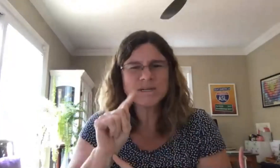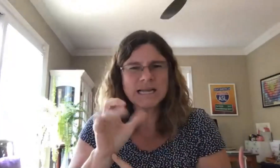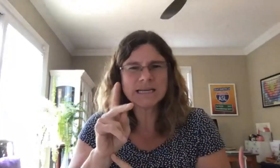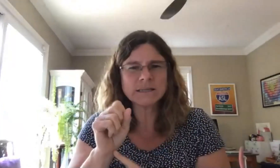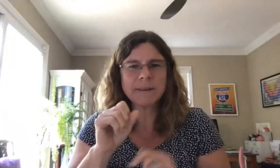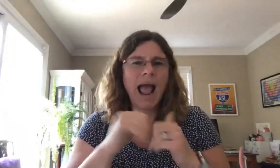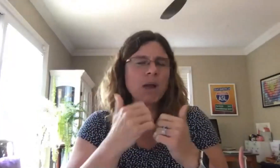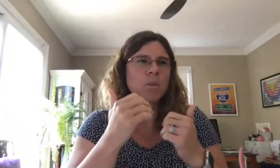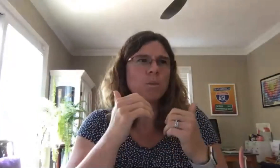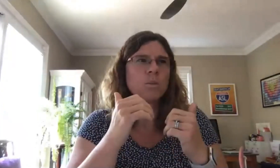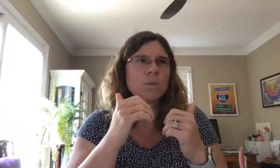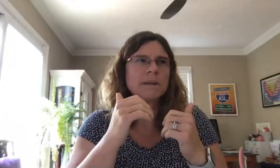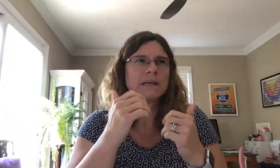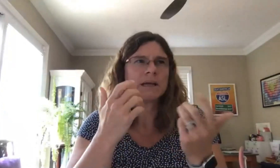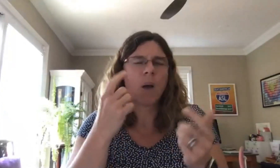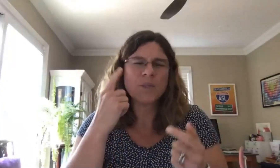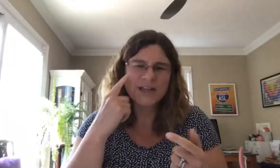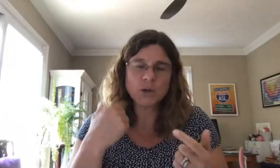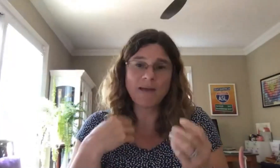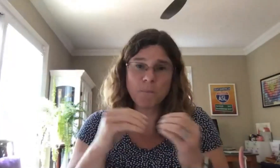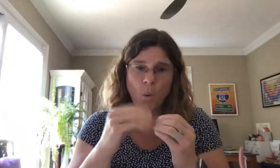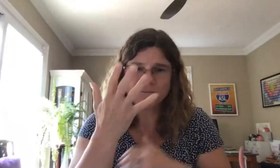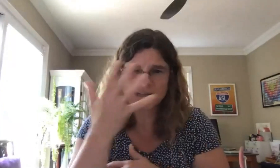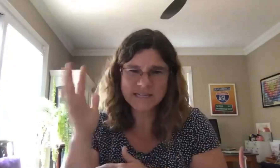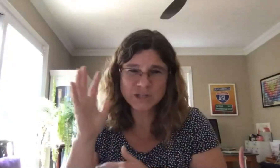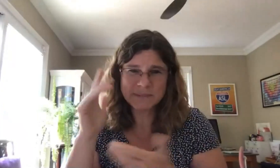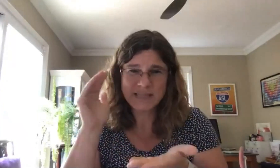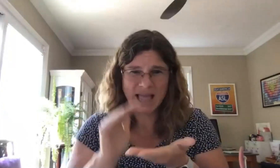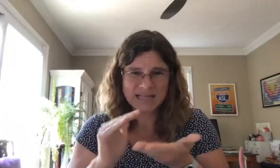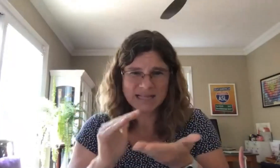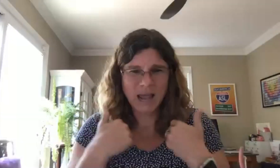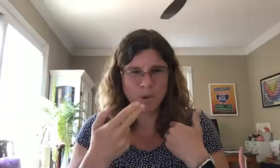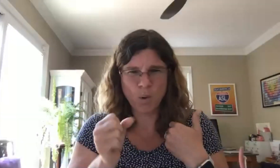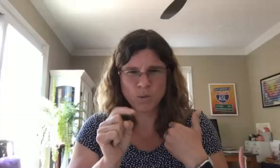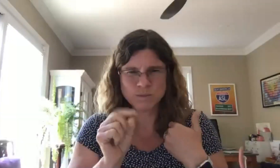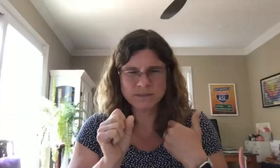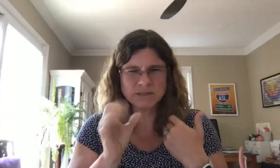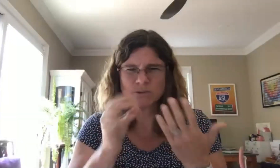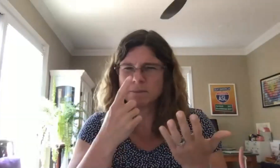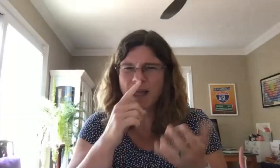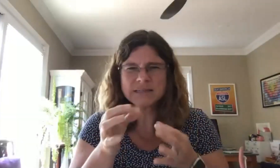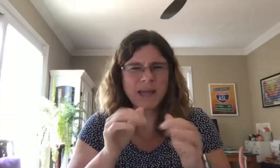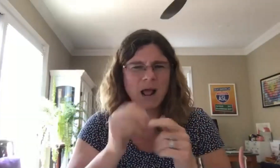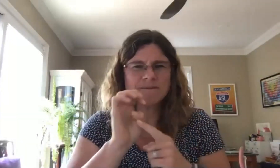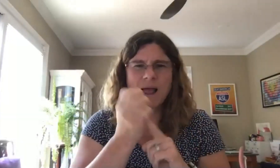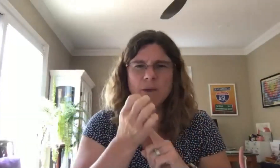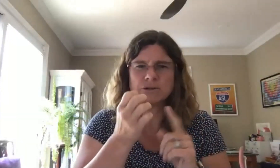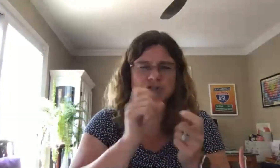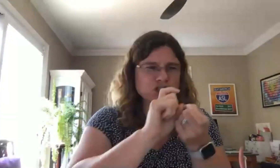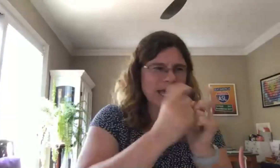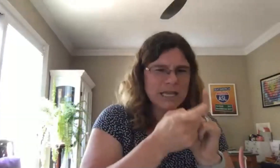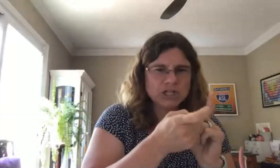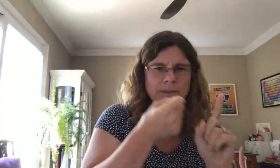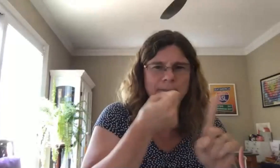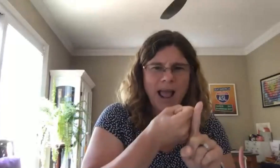impacted the environment for ticks specifically? I'm just thinking if there's more forestation, there would be less animal hosts. So